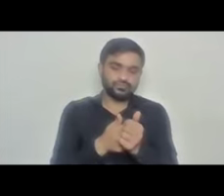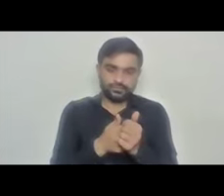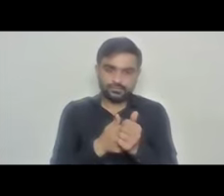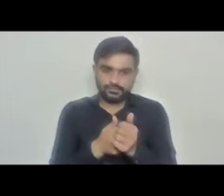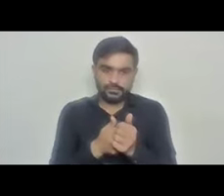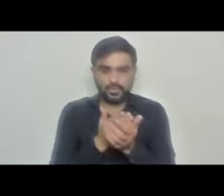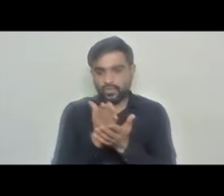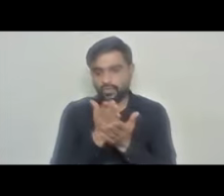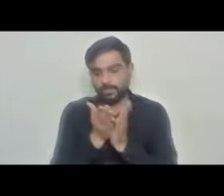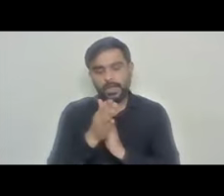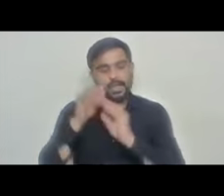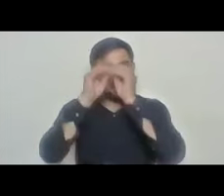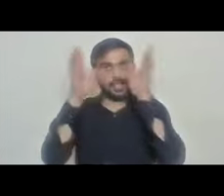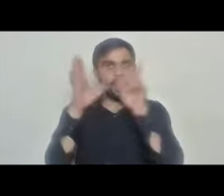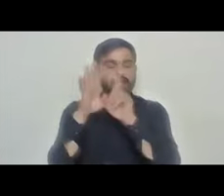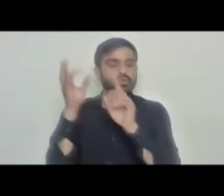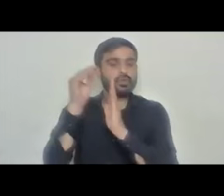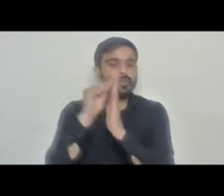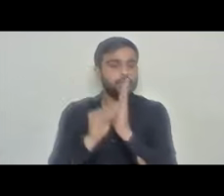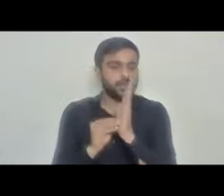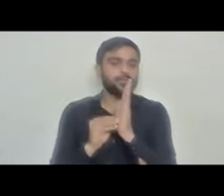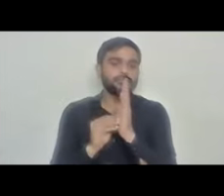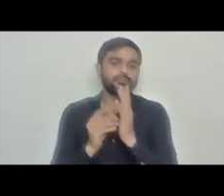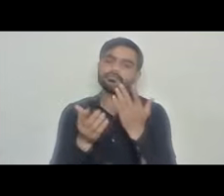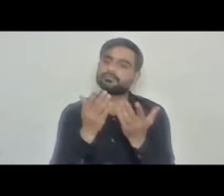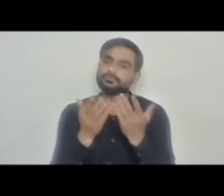the way you imagine it to be. So